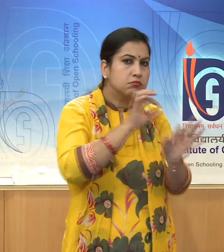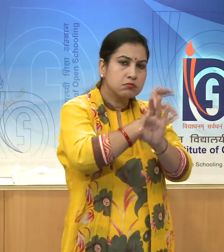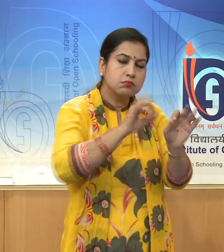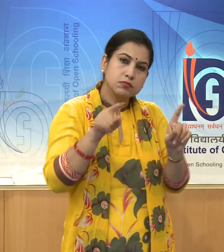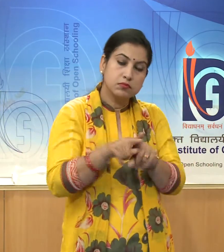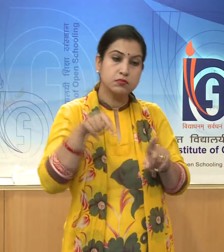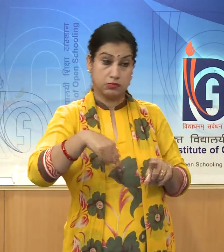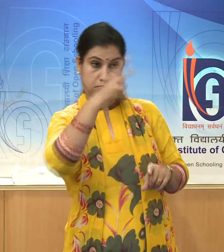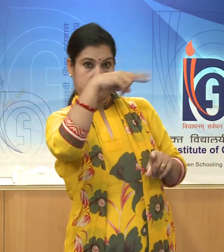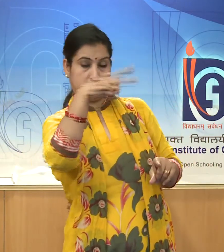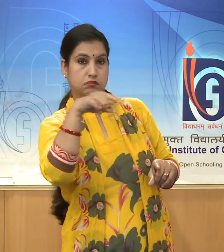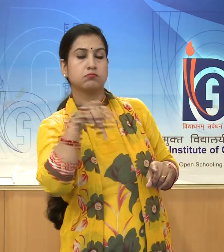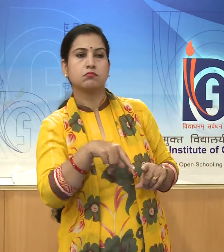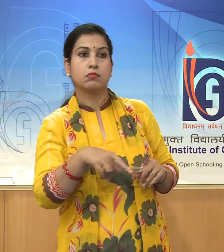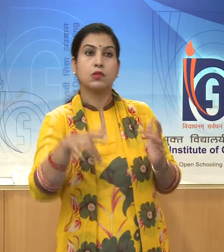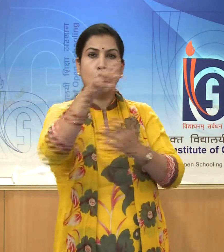His off-centered composition